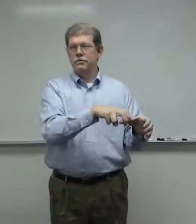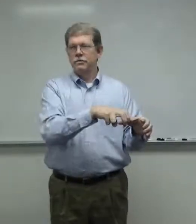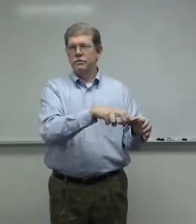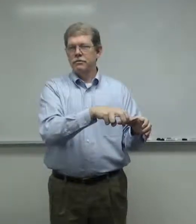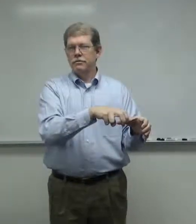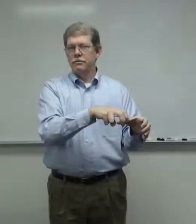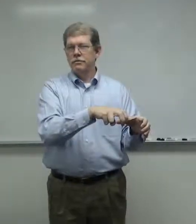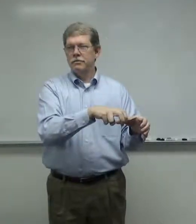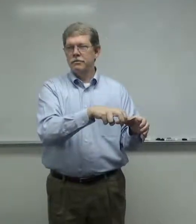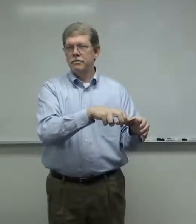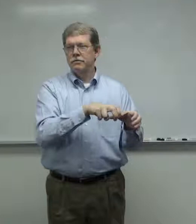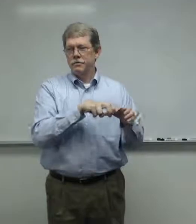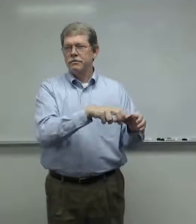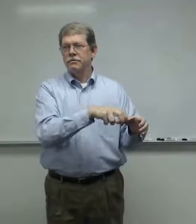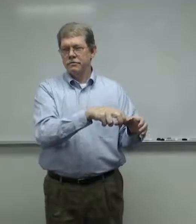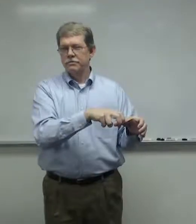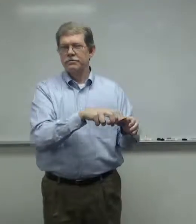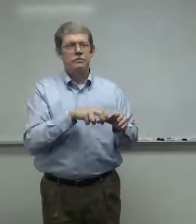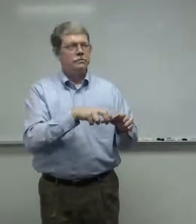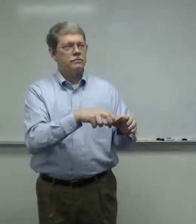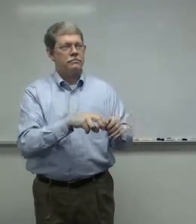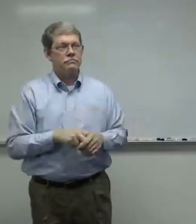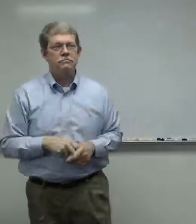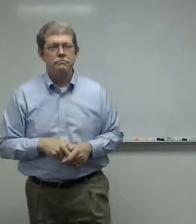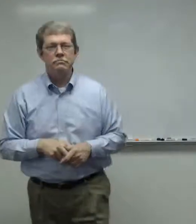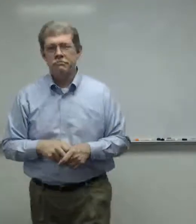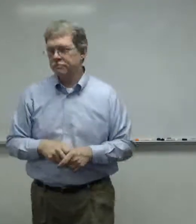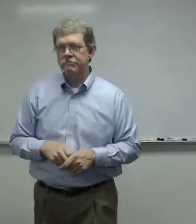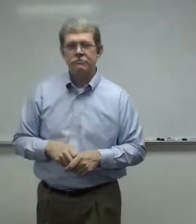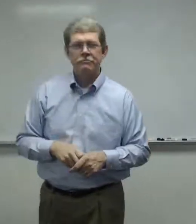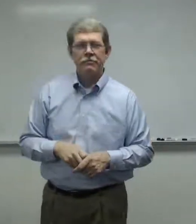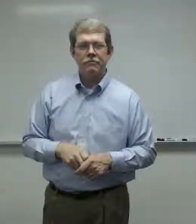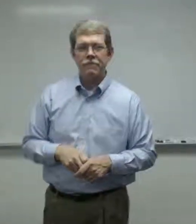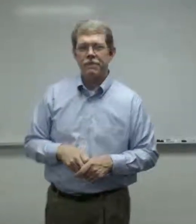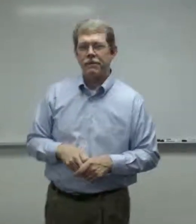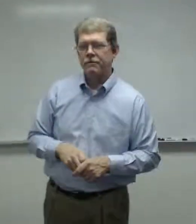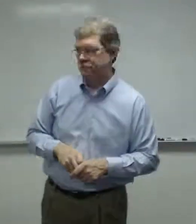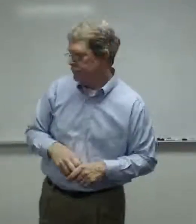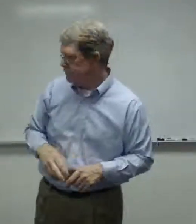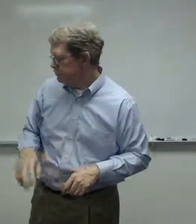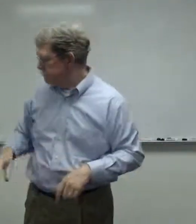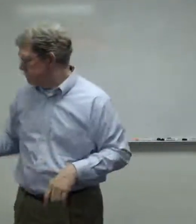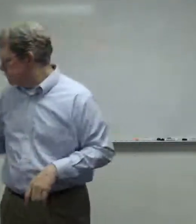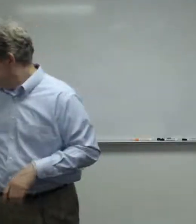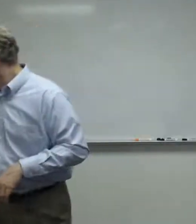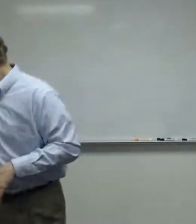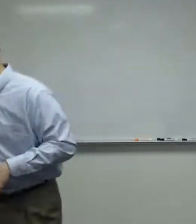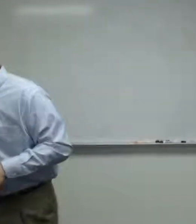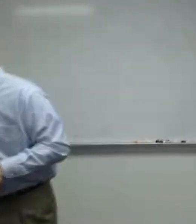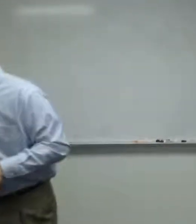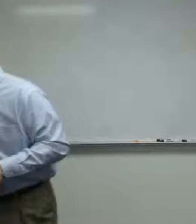When you ride, that thumb is down. Two fingers, both legs are on it.